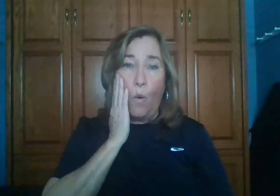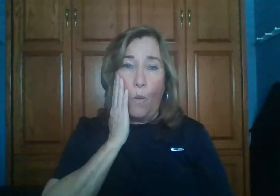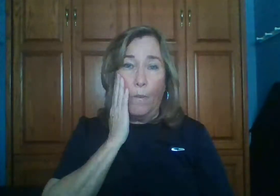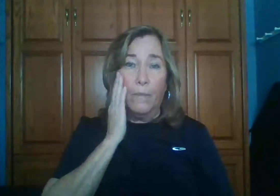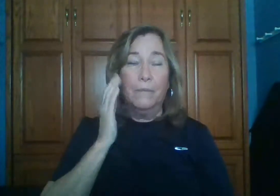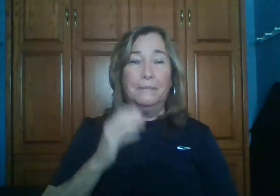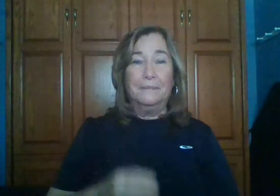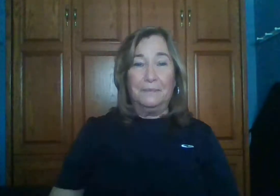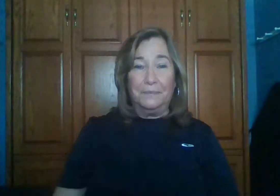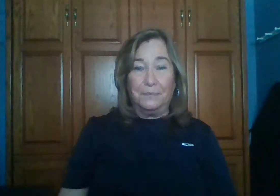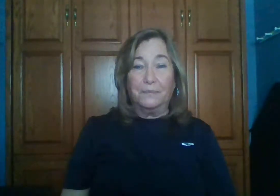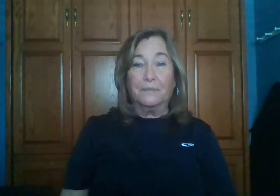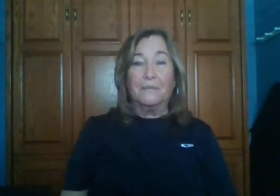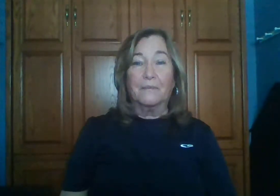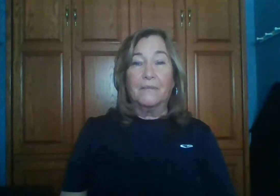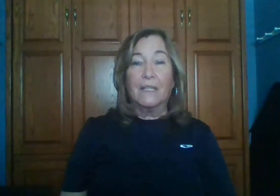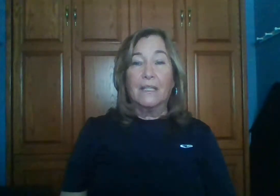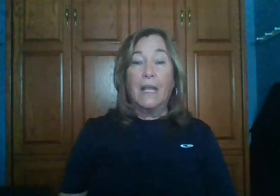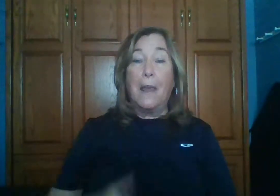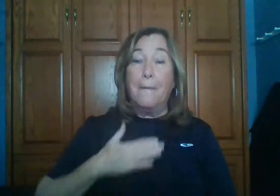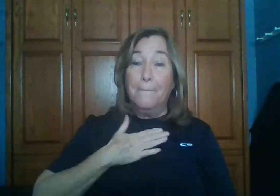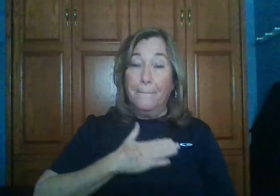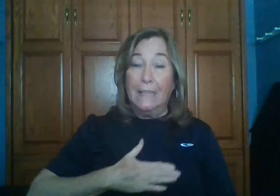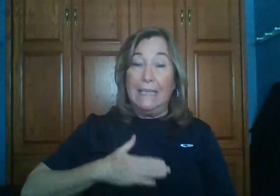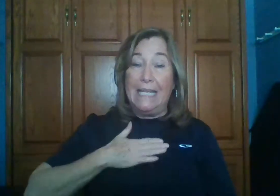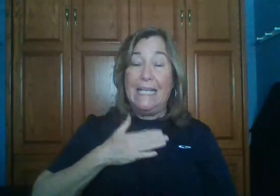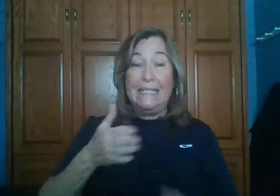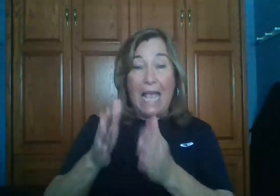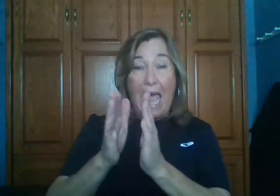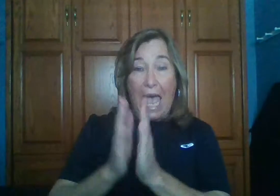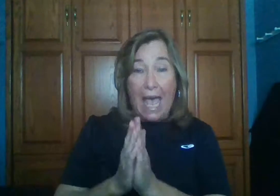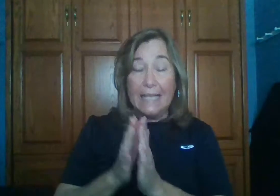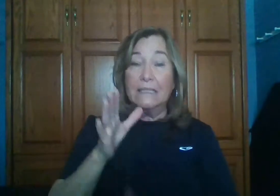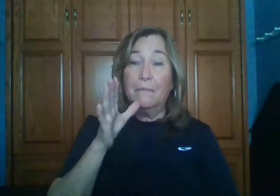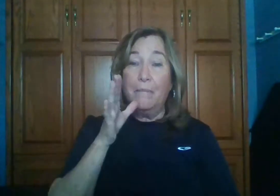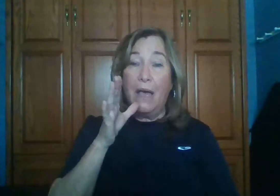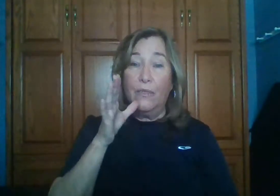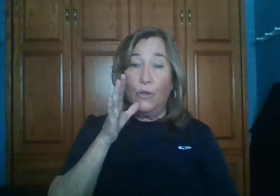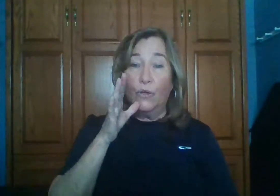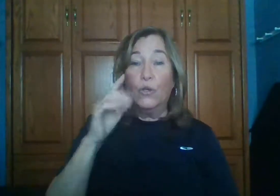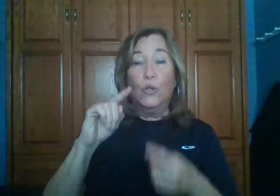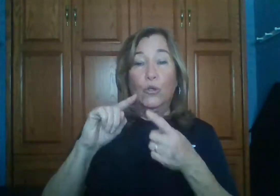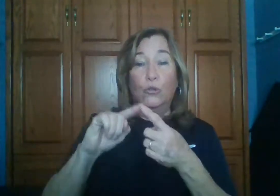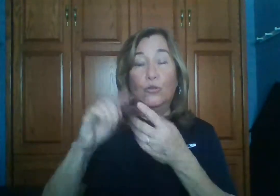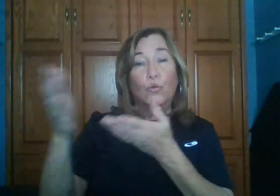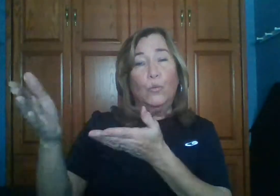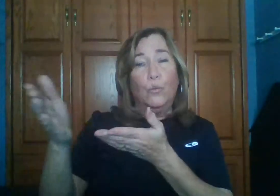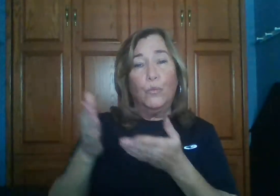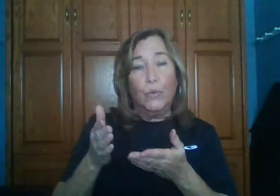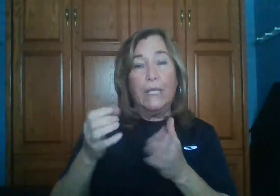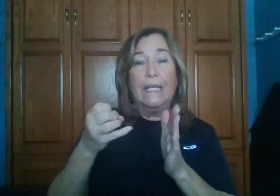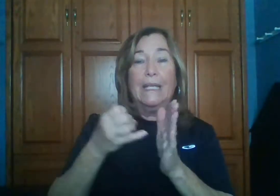Again, please ask mother to bring it home.